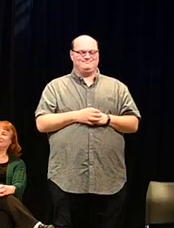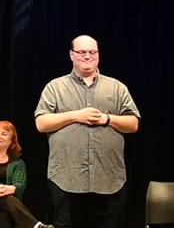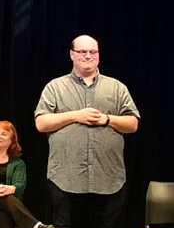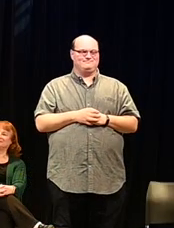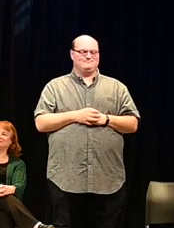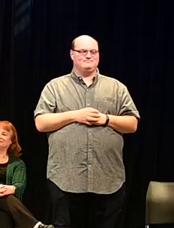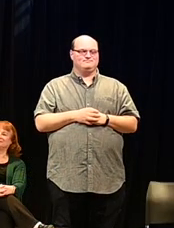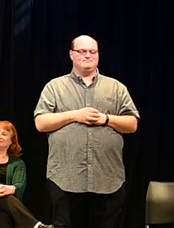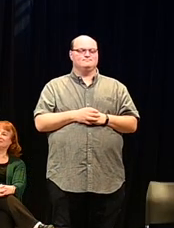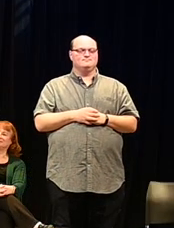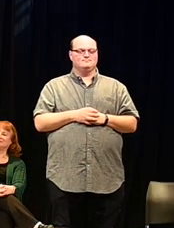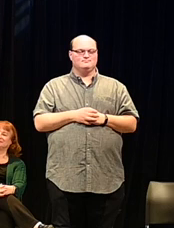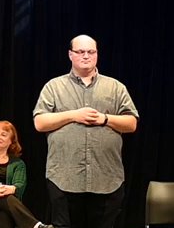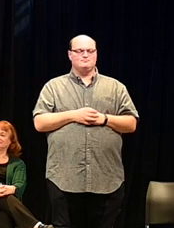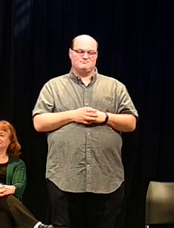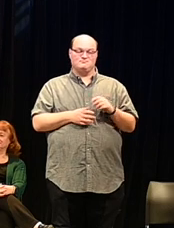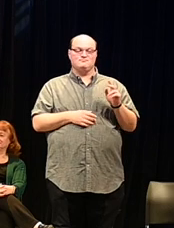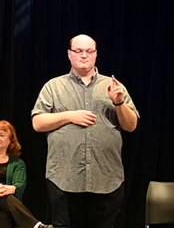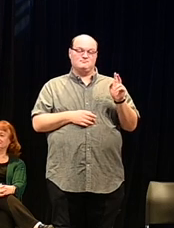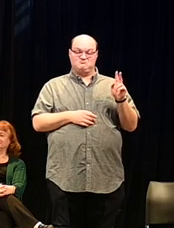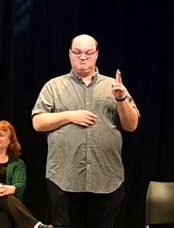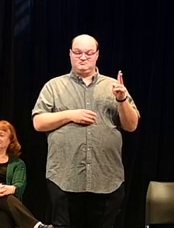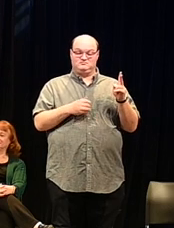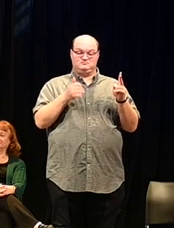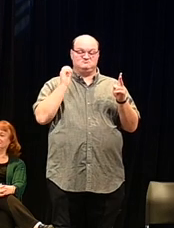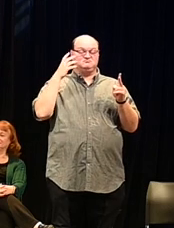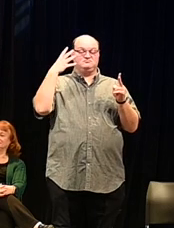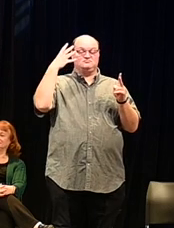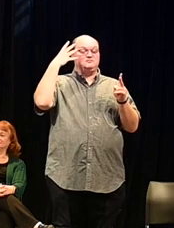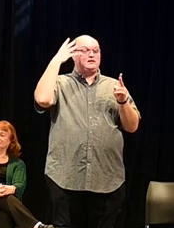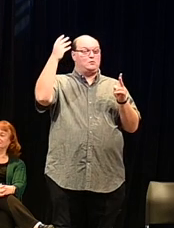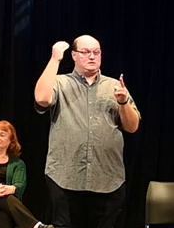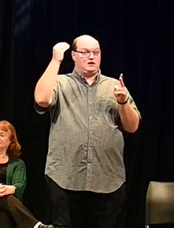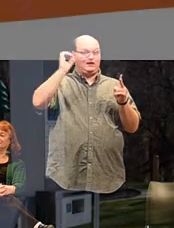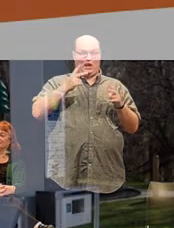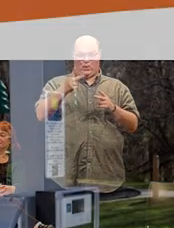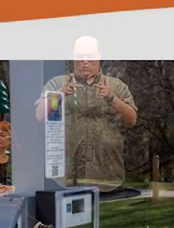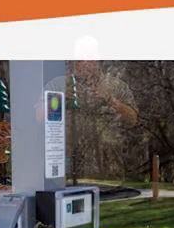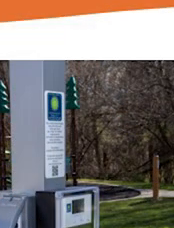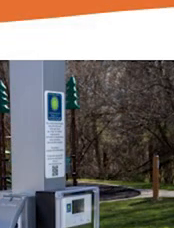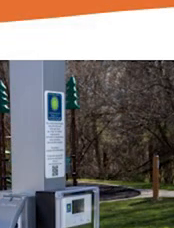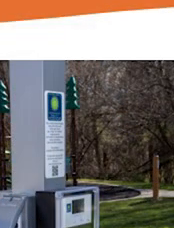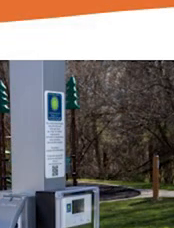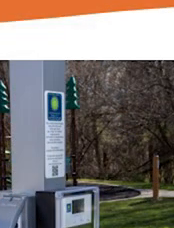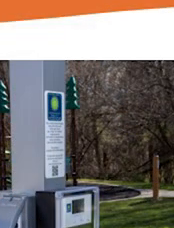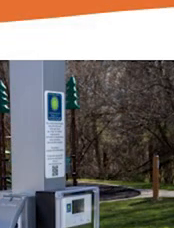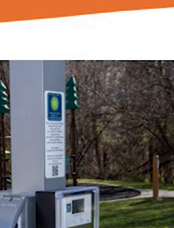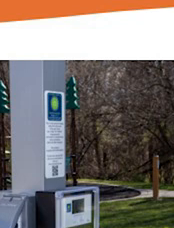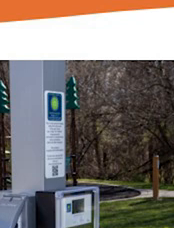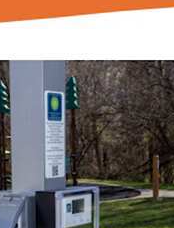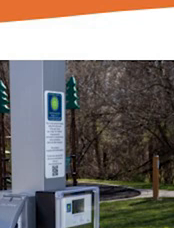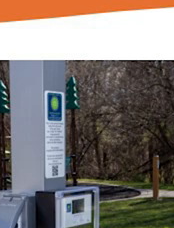The second I want to share with you, also outside and in 2 of our parks, are our tables for